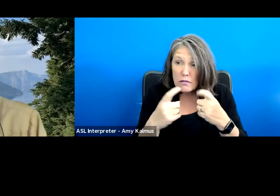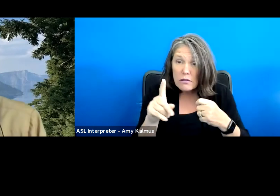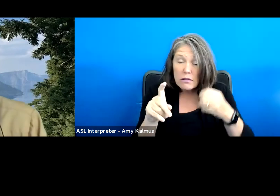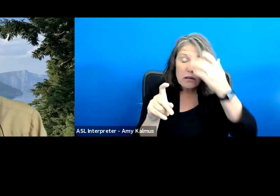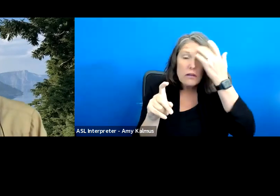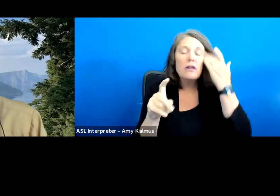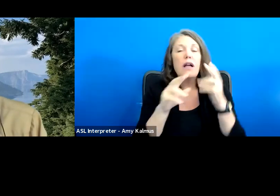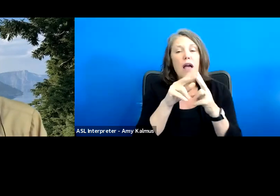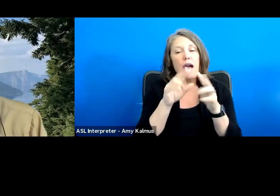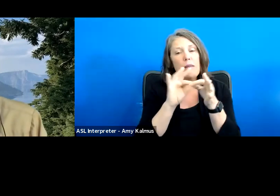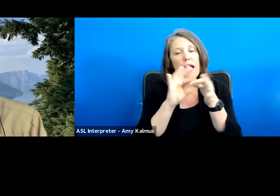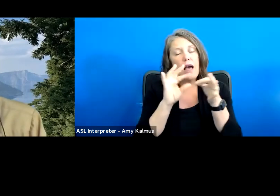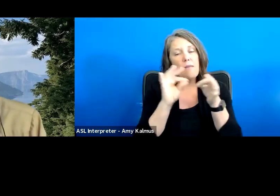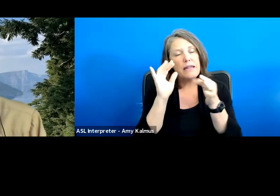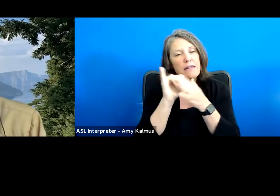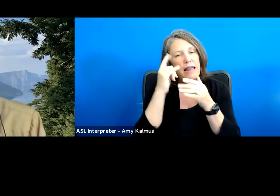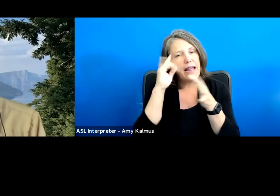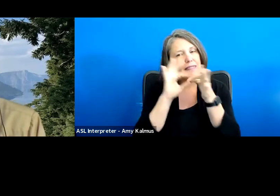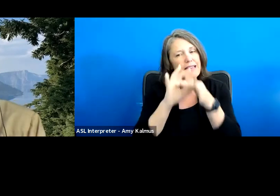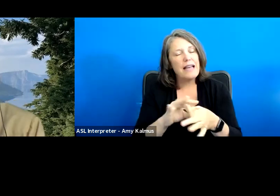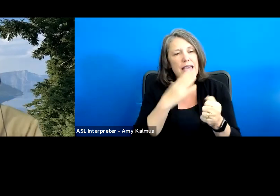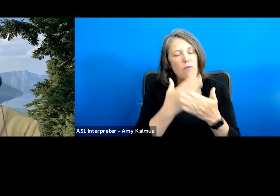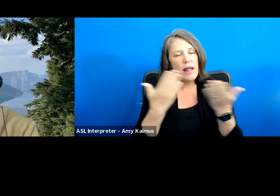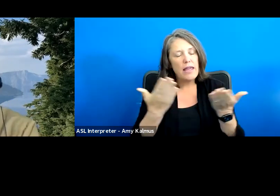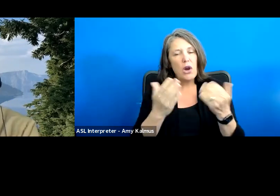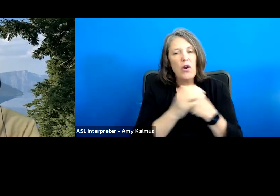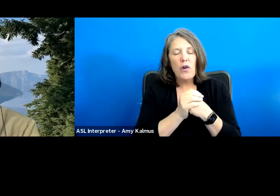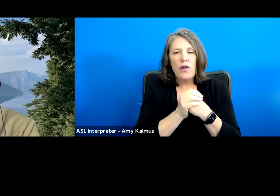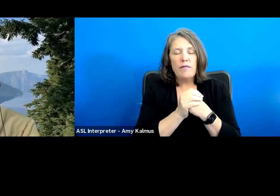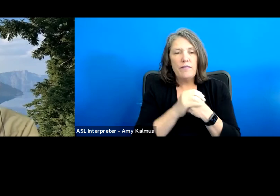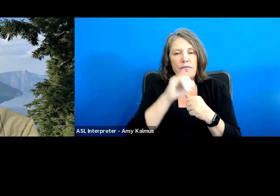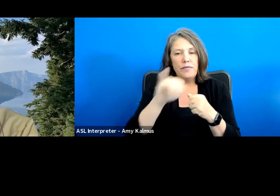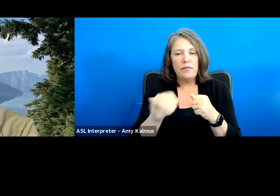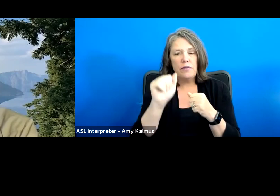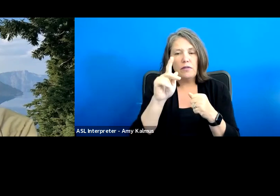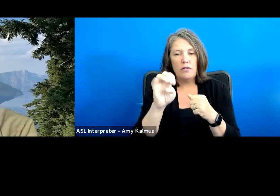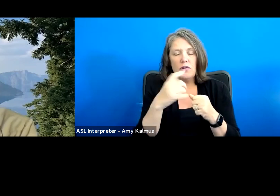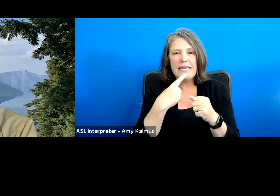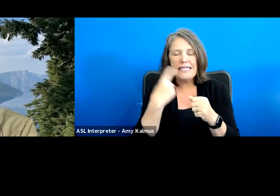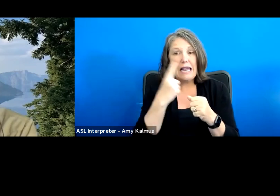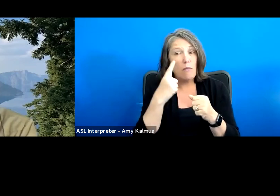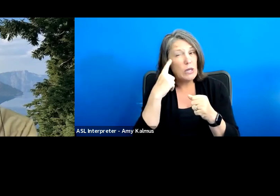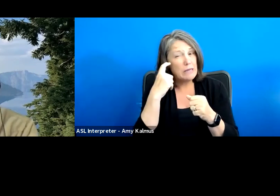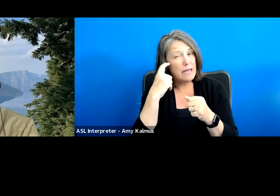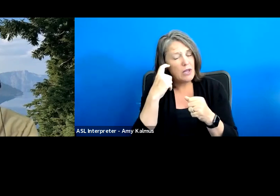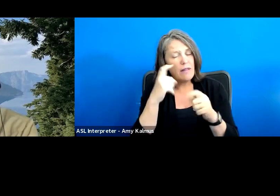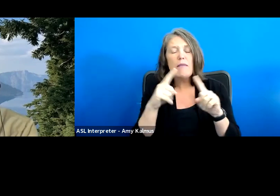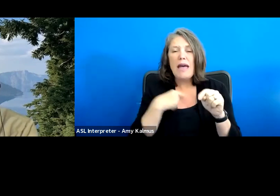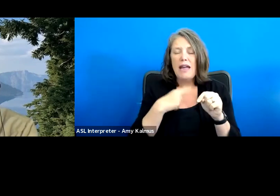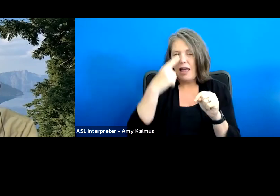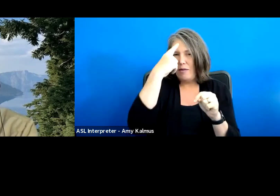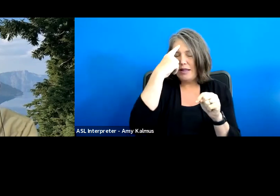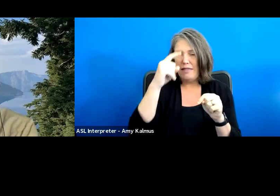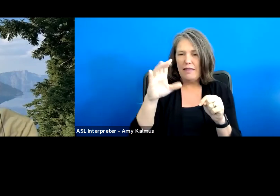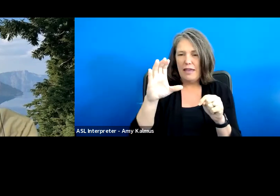There's a couple comments that I think tie in well here. So Jake said, I'm only speculating, but I would think code